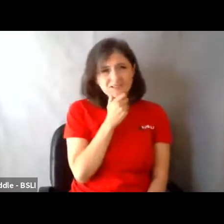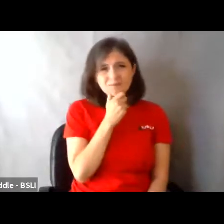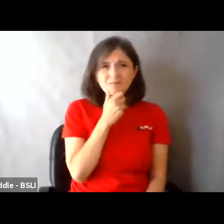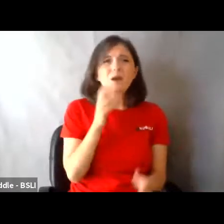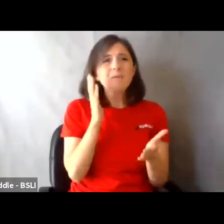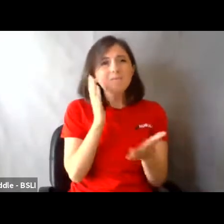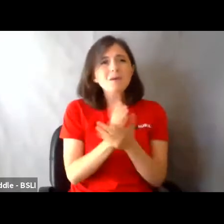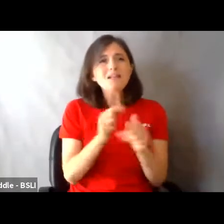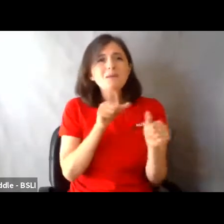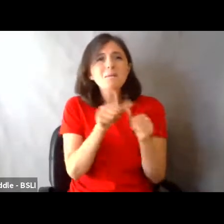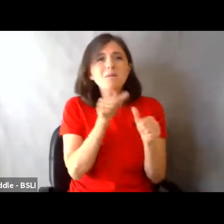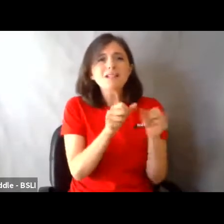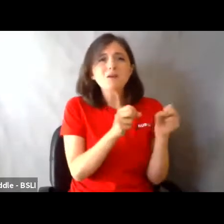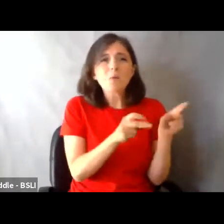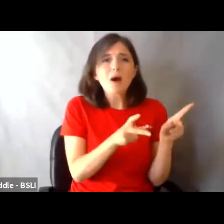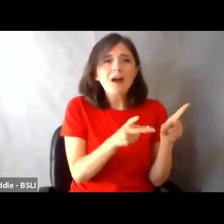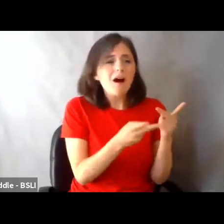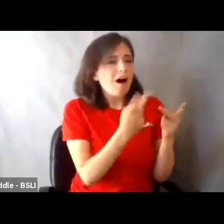began